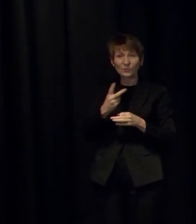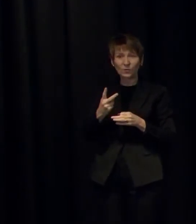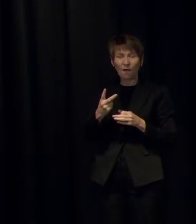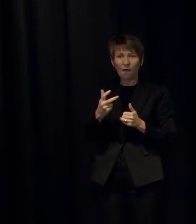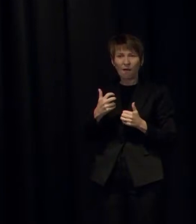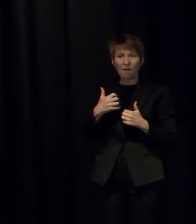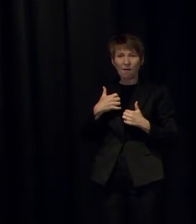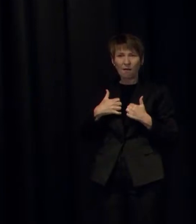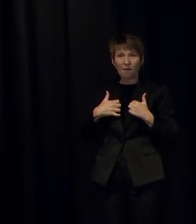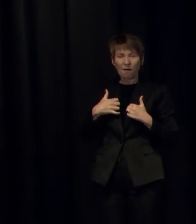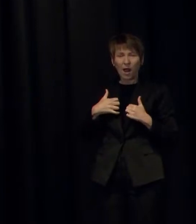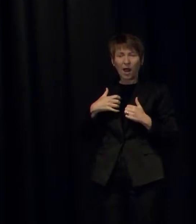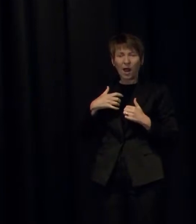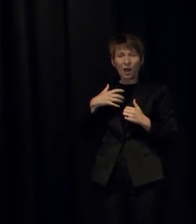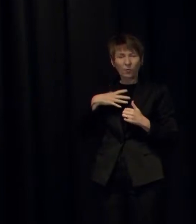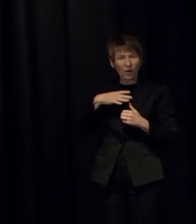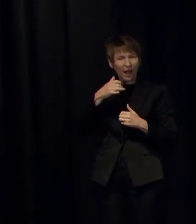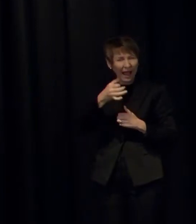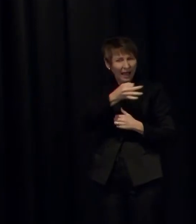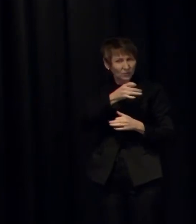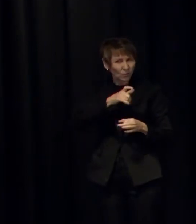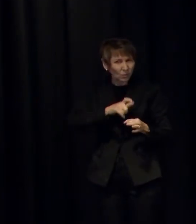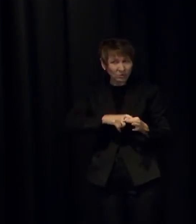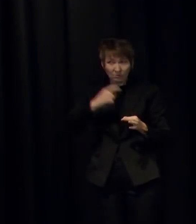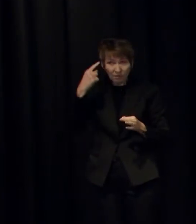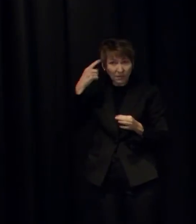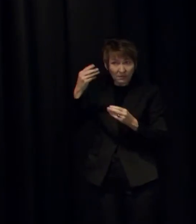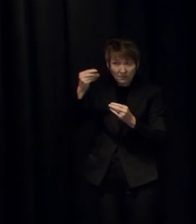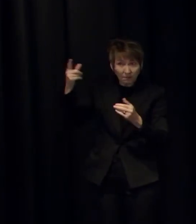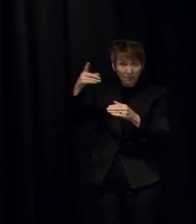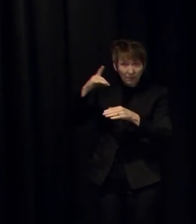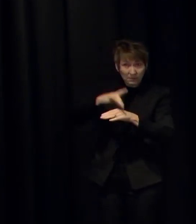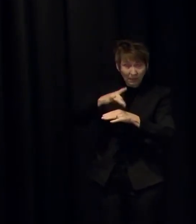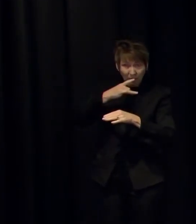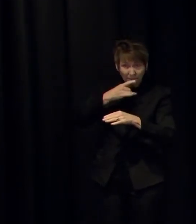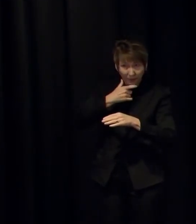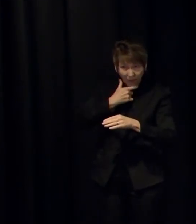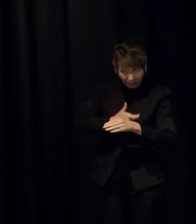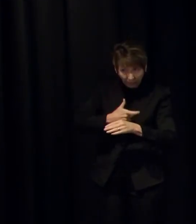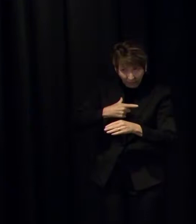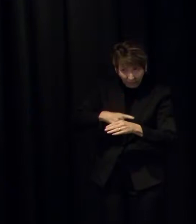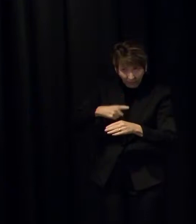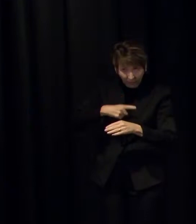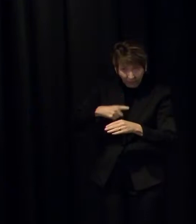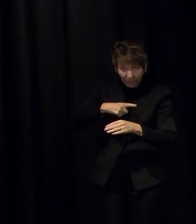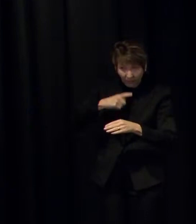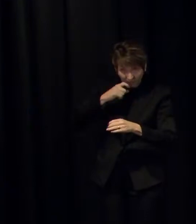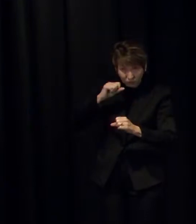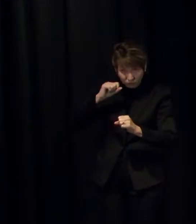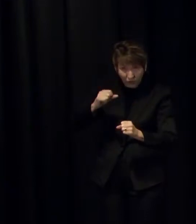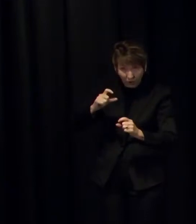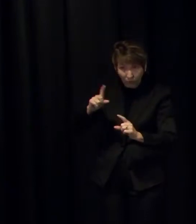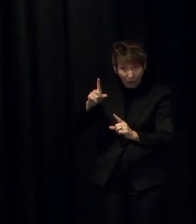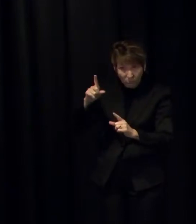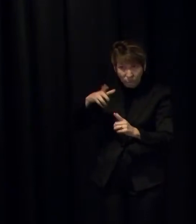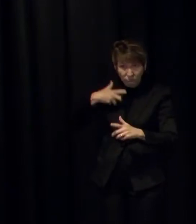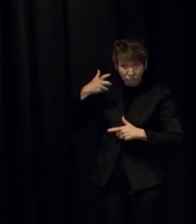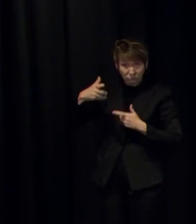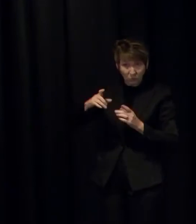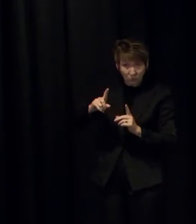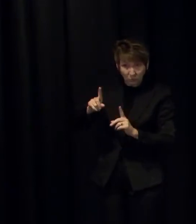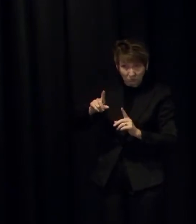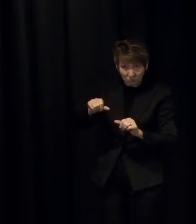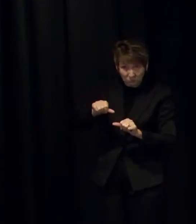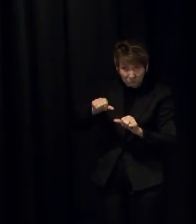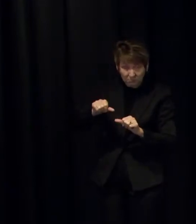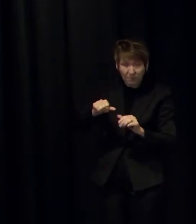night. CMC met last night, late in the afternoon yesterday, to confirm. That's the way it normally works. You